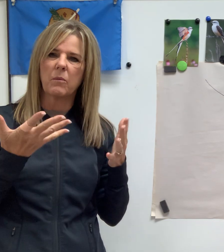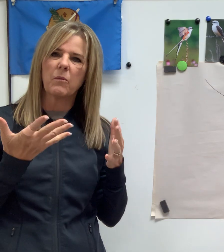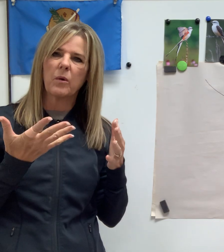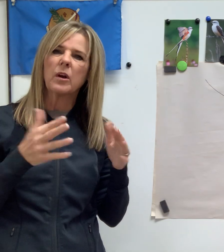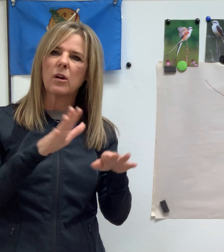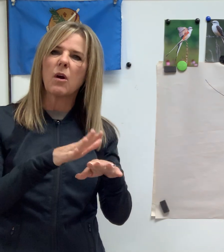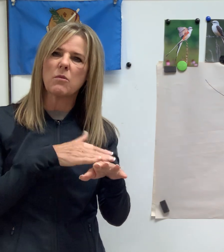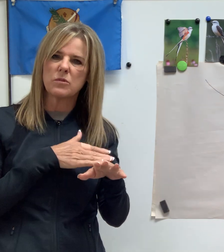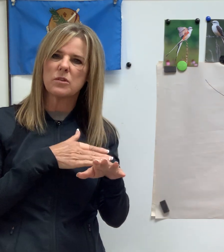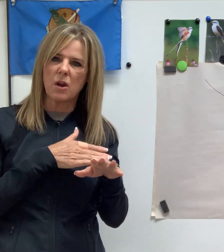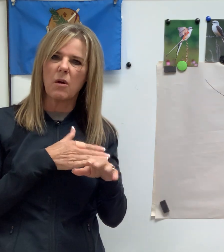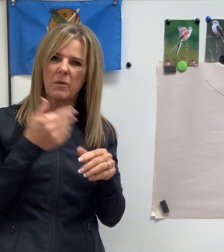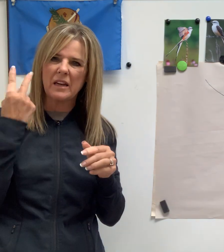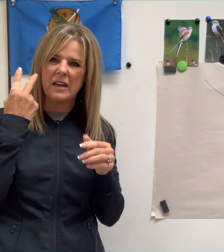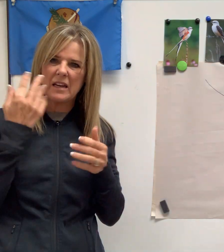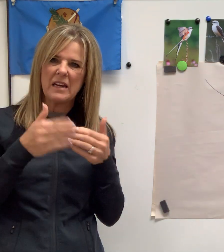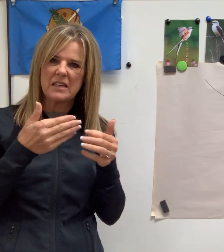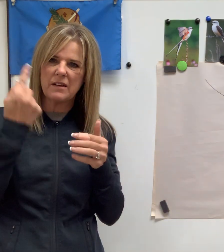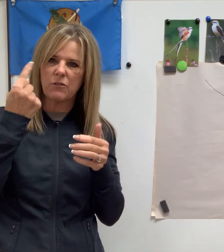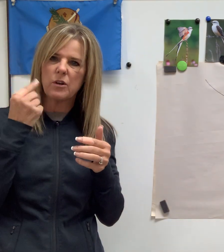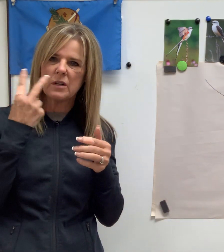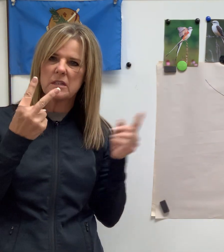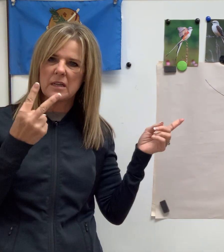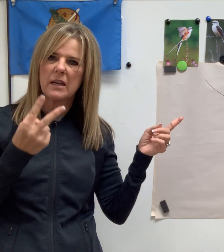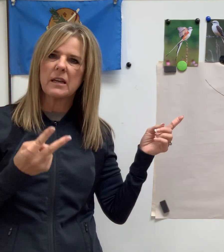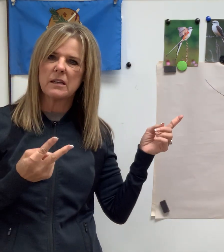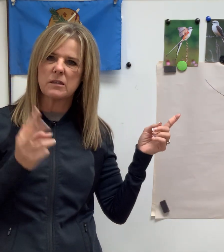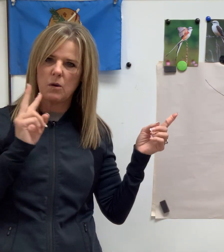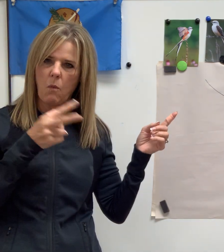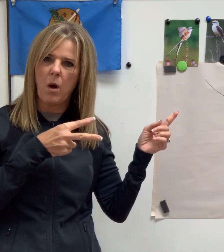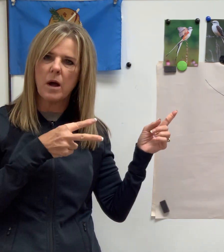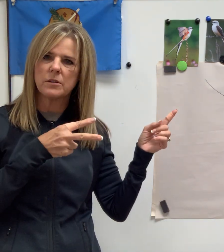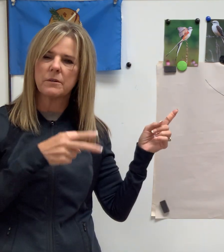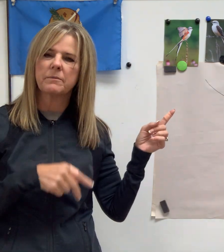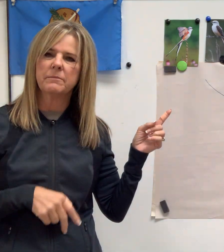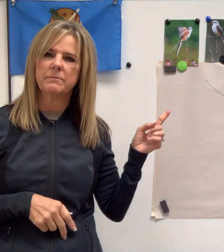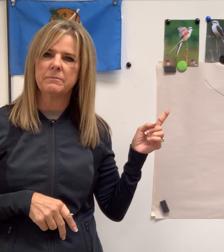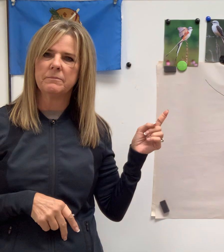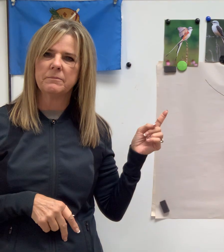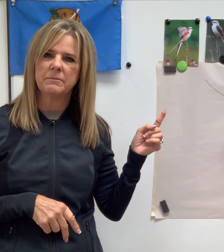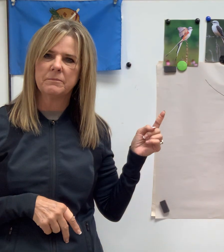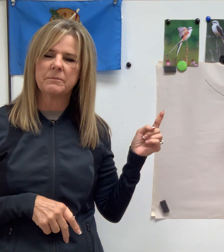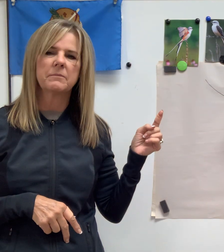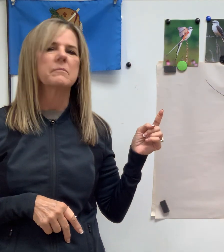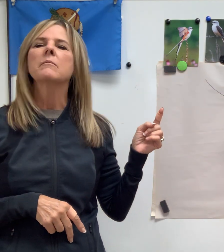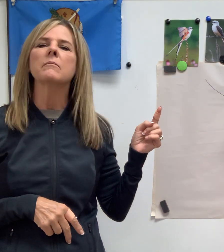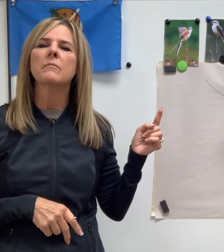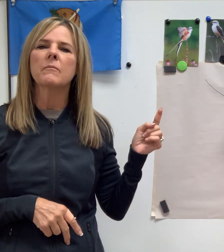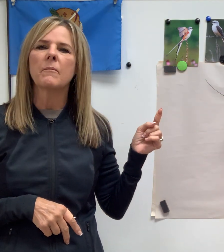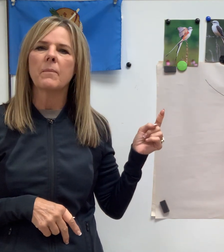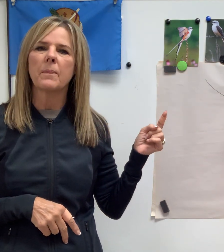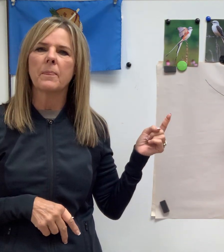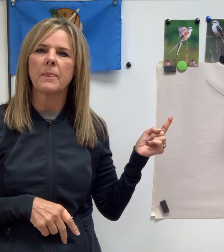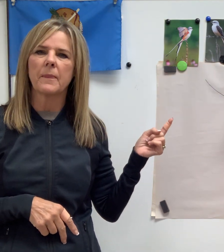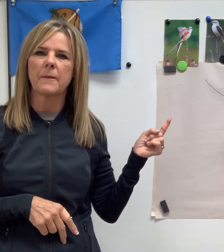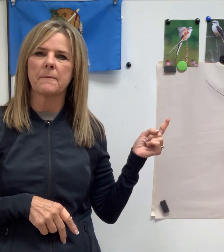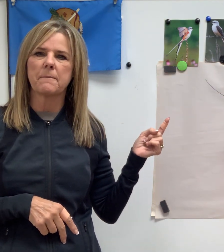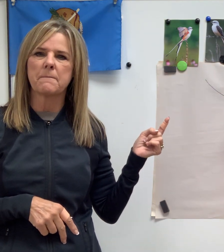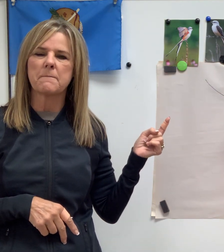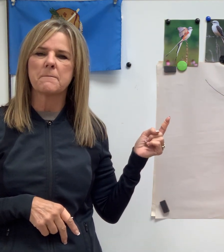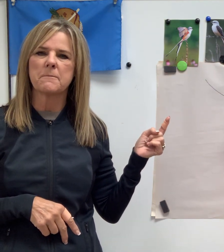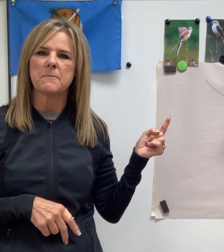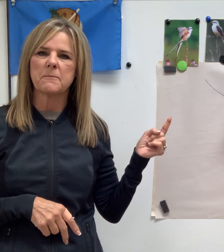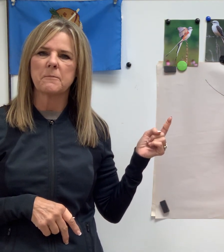a little bit easier for you to see. Okay, so all we're going to do, notice where it curves over right here. See this curve